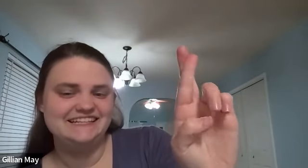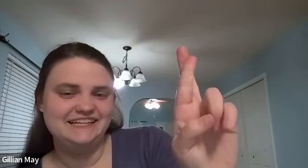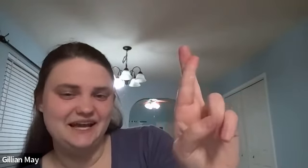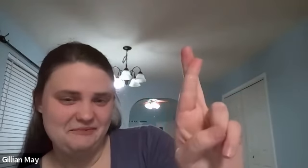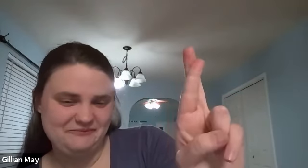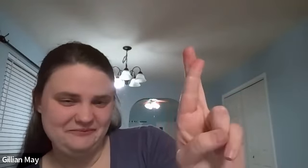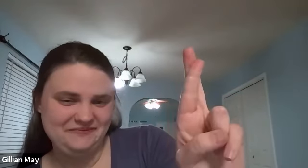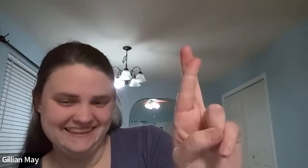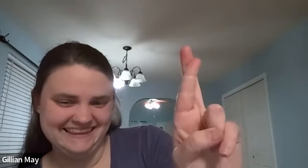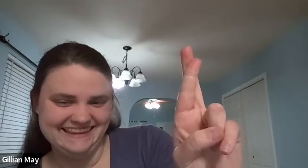Yep.